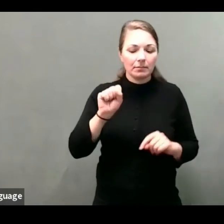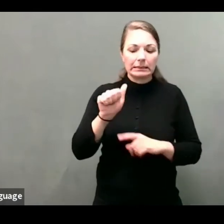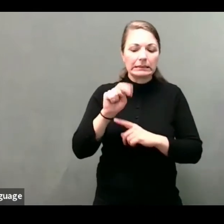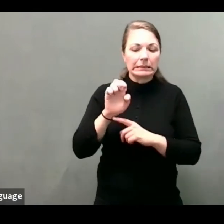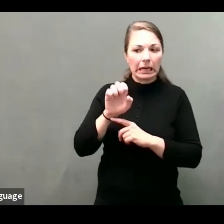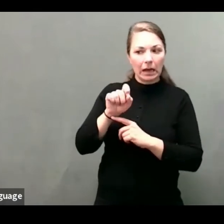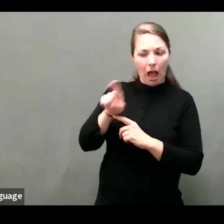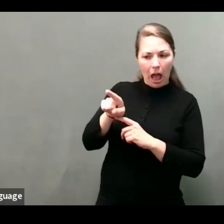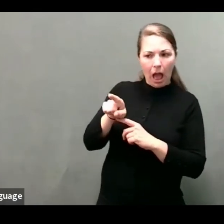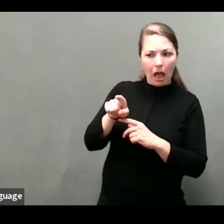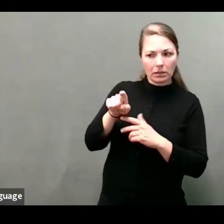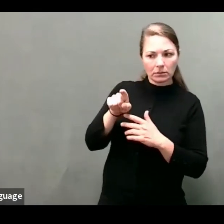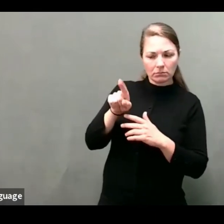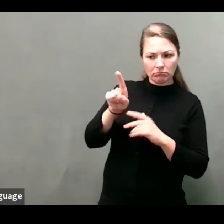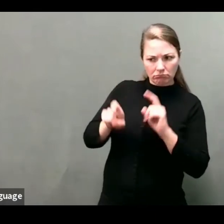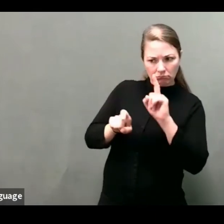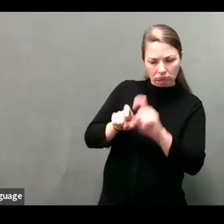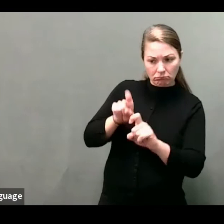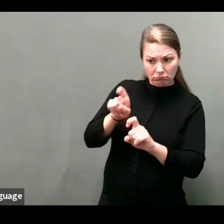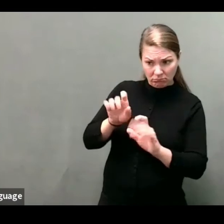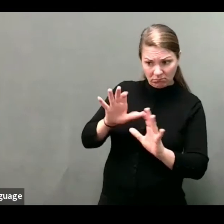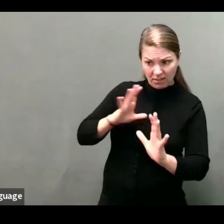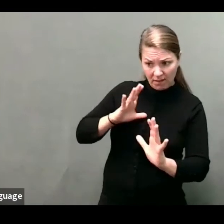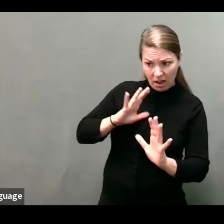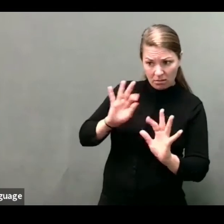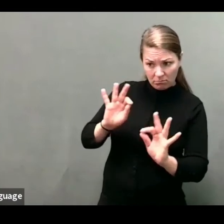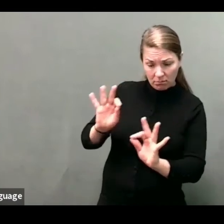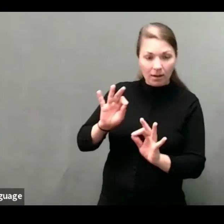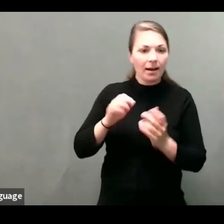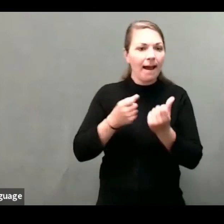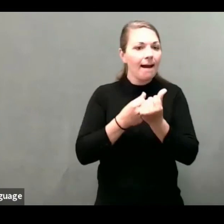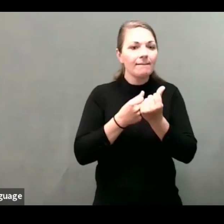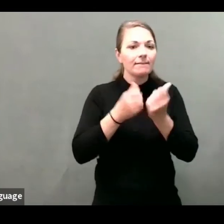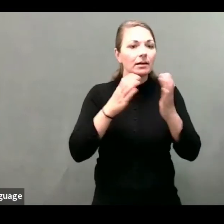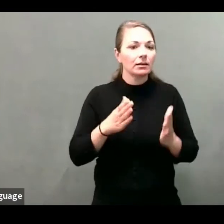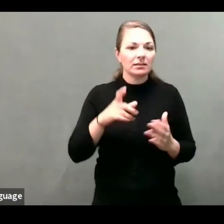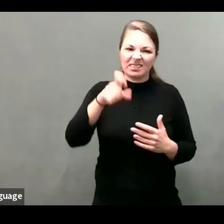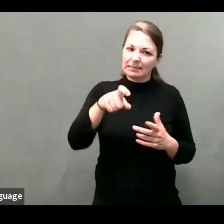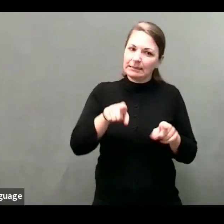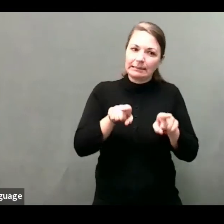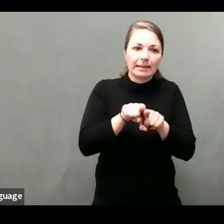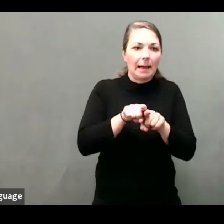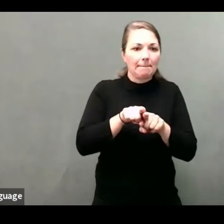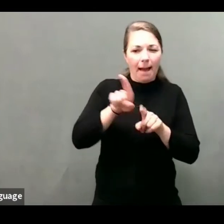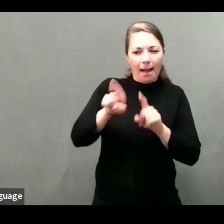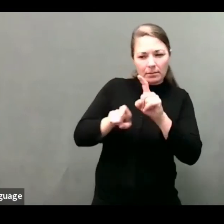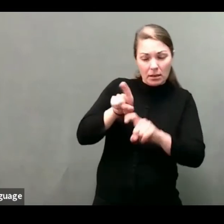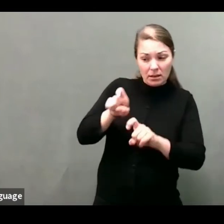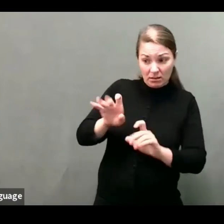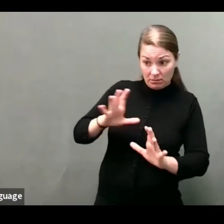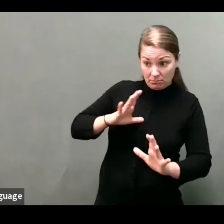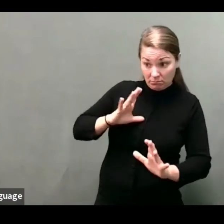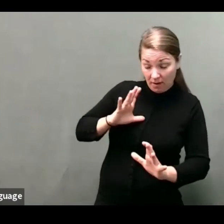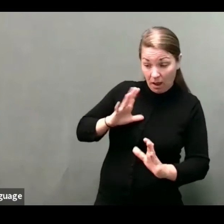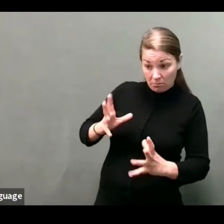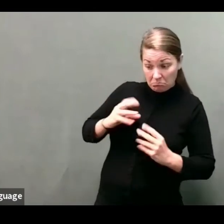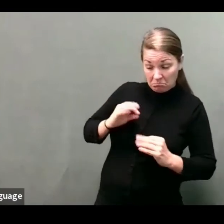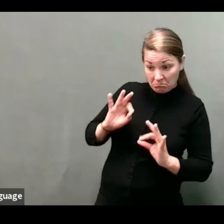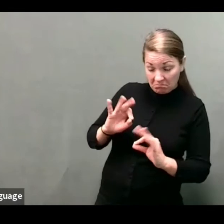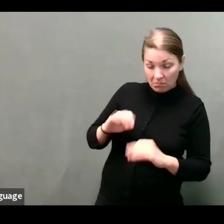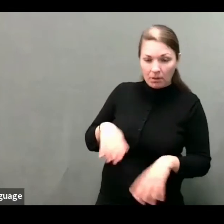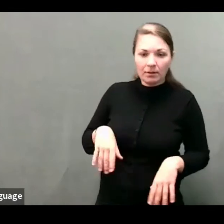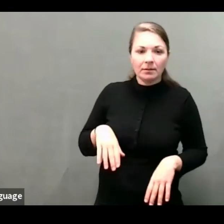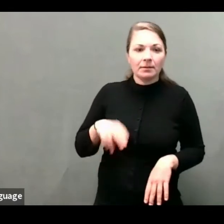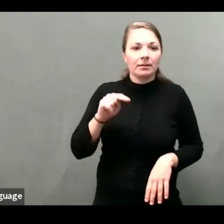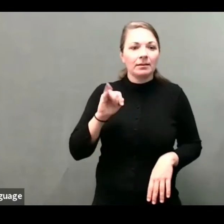permission or guidance along the way, advocates can really be doing the same thing. That's a really good call. Thank you for reminding us about